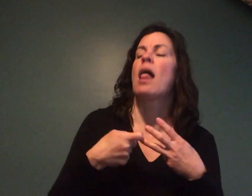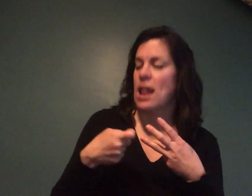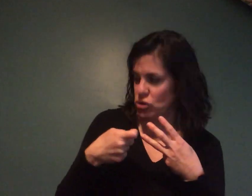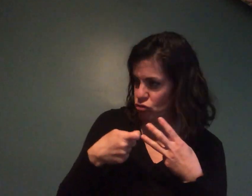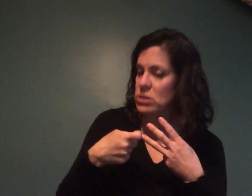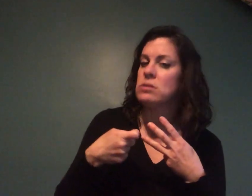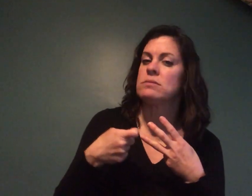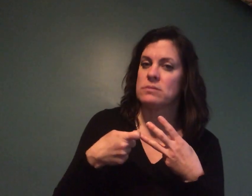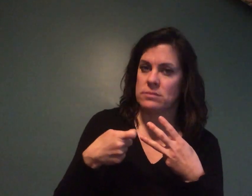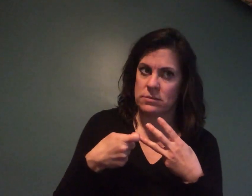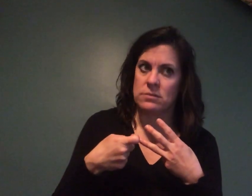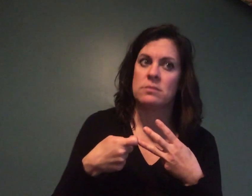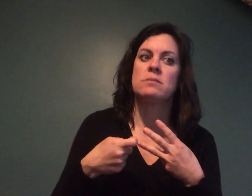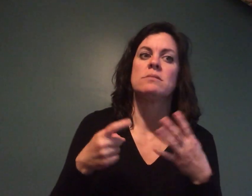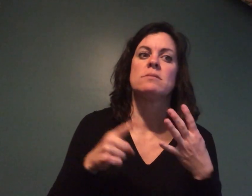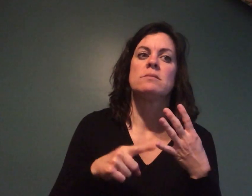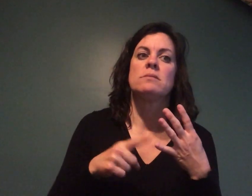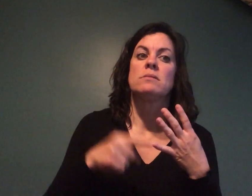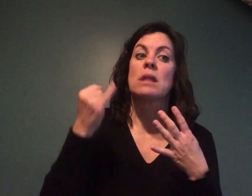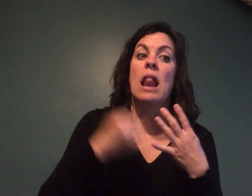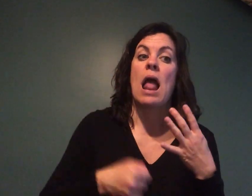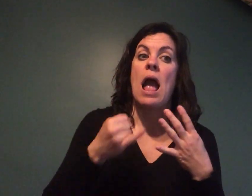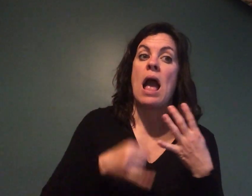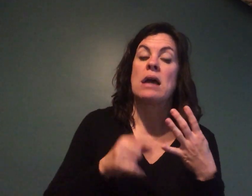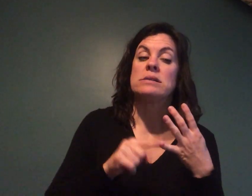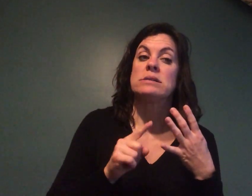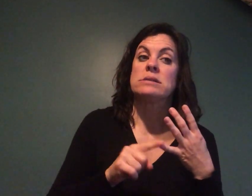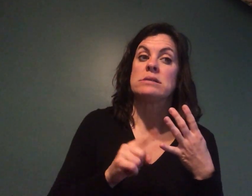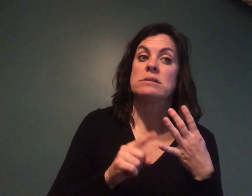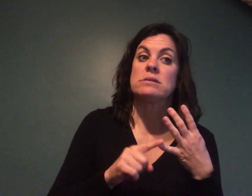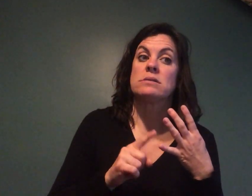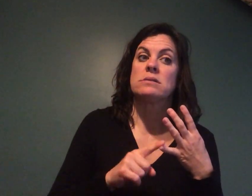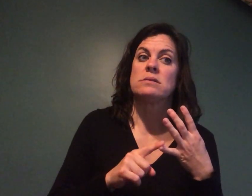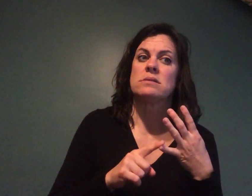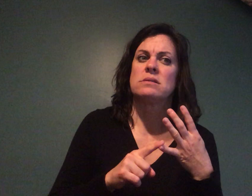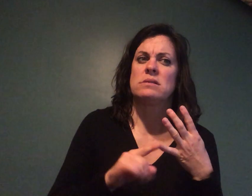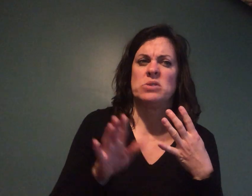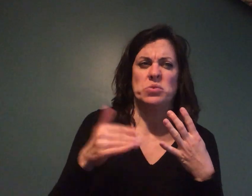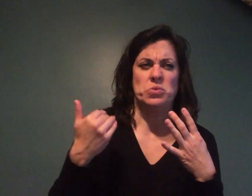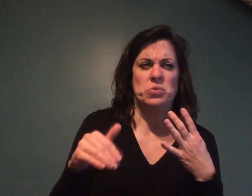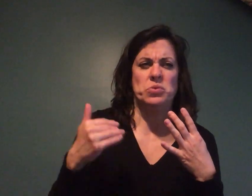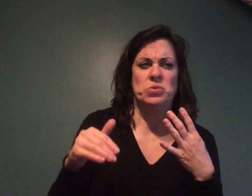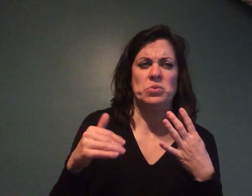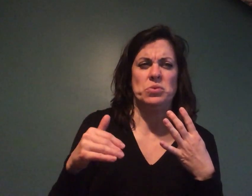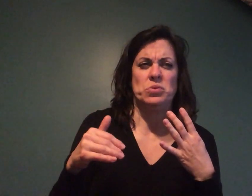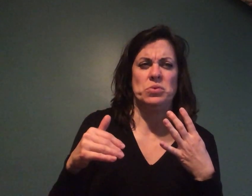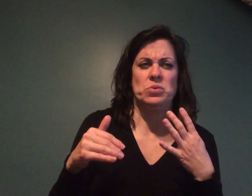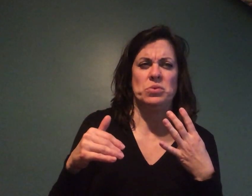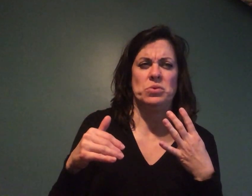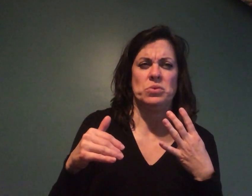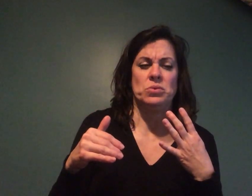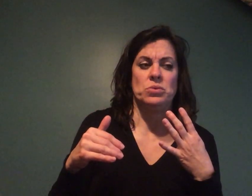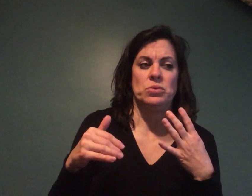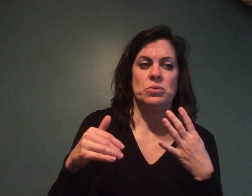And And the fourth one is the deadliest of them all. boom. Who said that? I did.